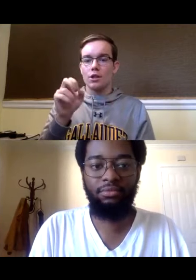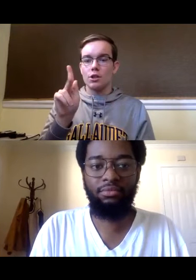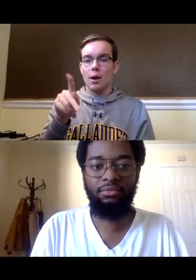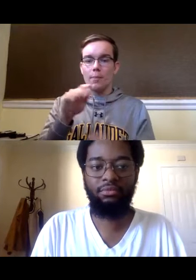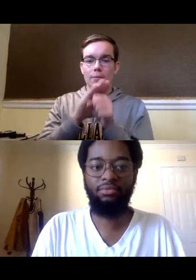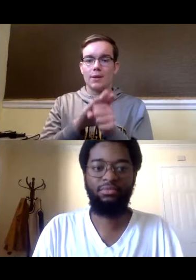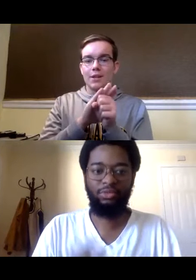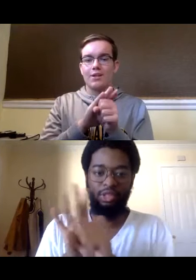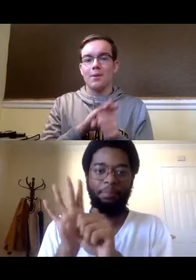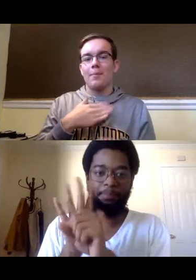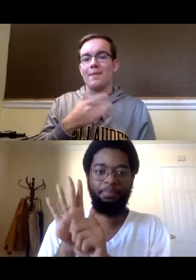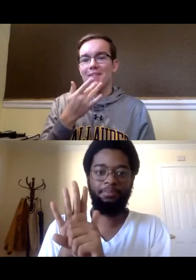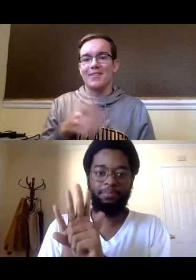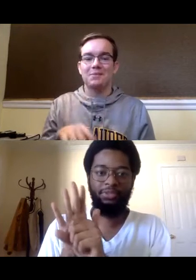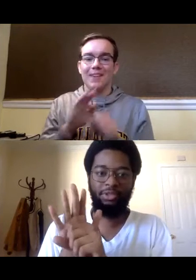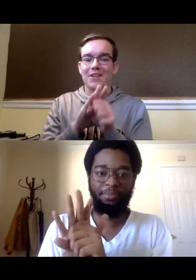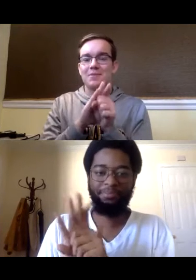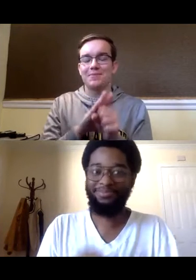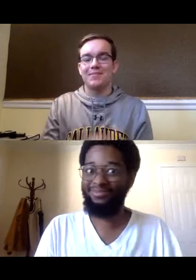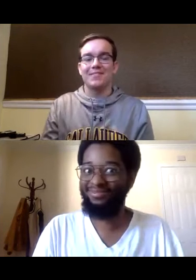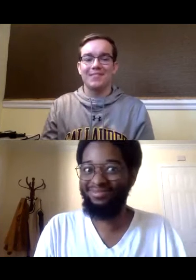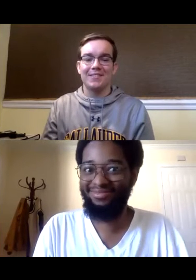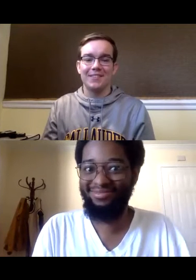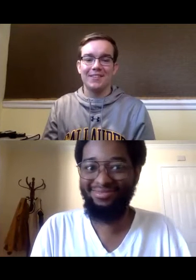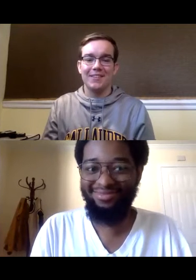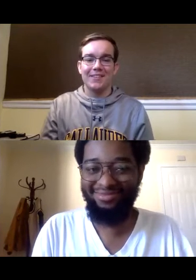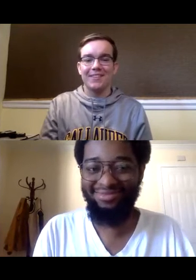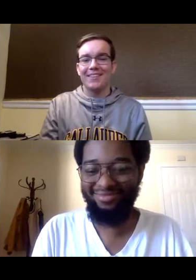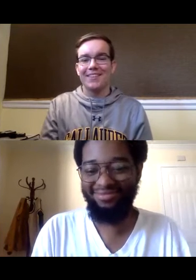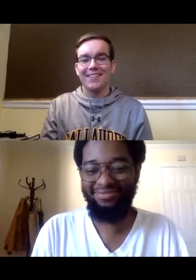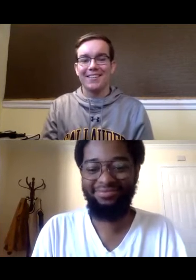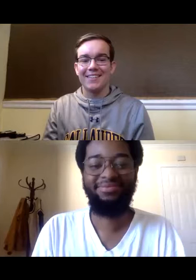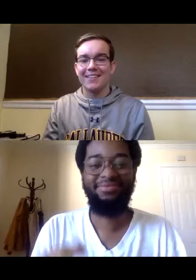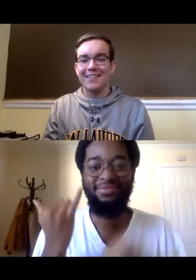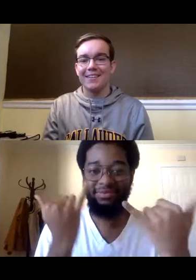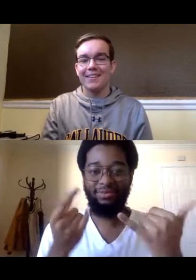And also ketchup. Right, ketchup. That's my favorite condiment.